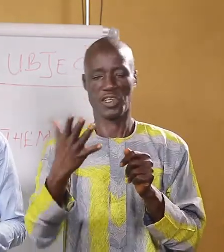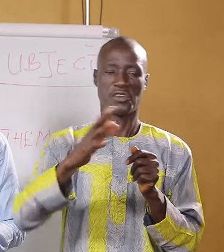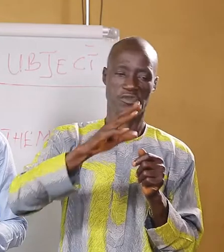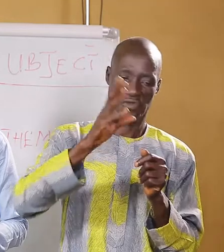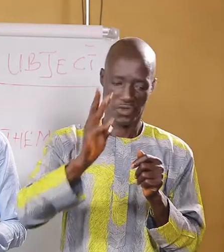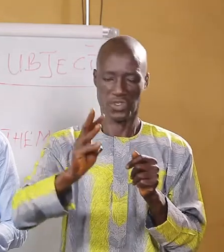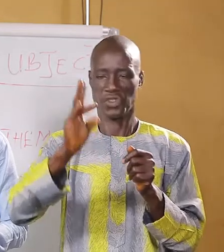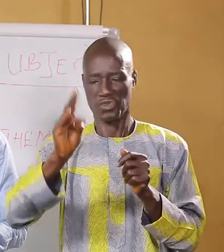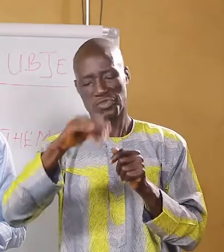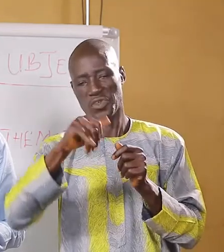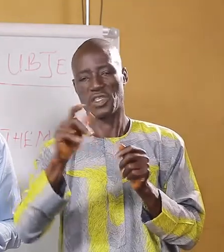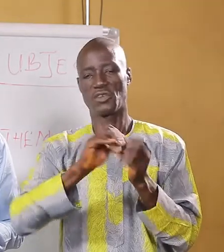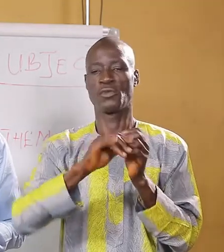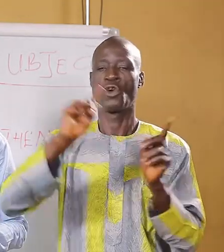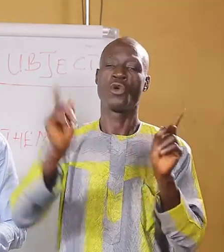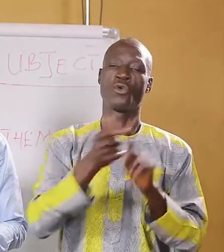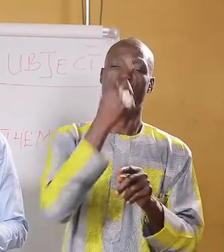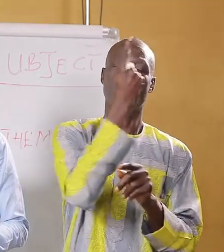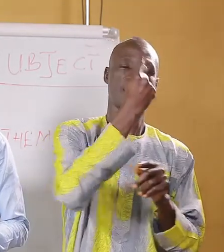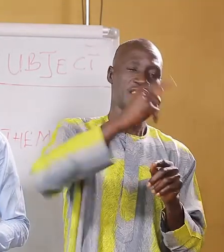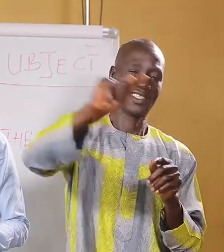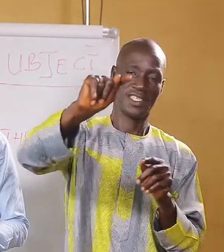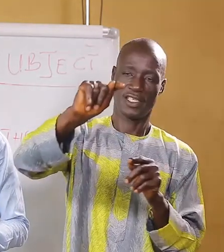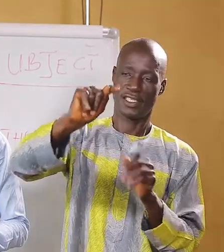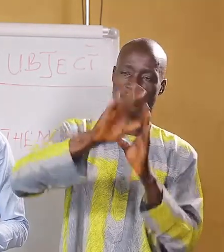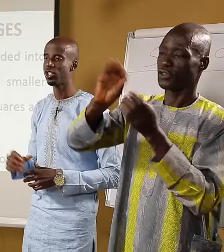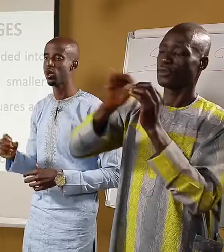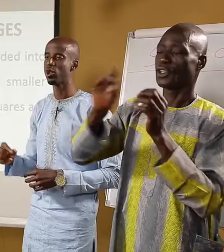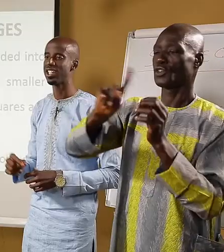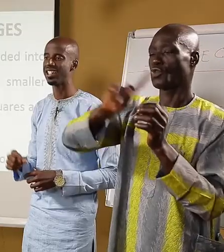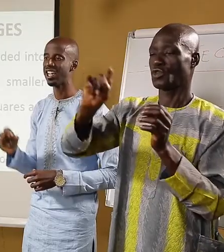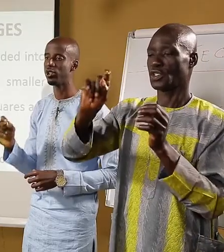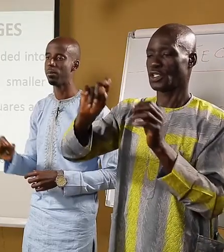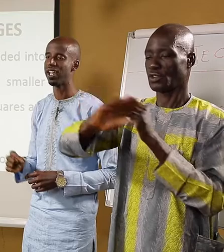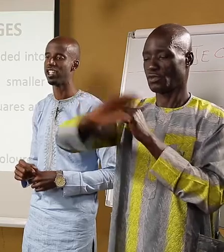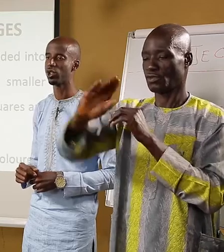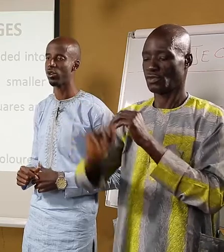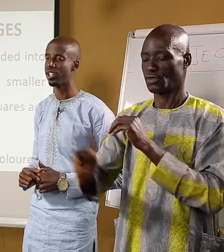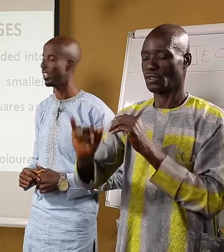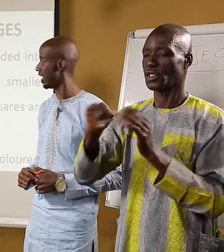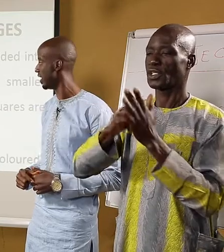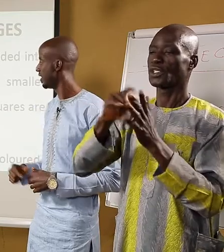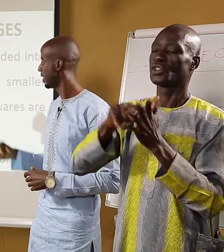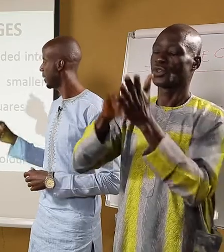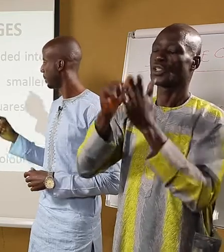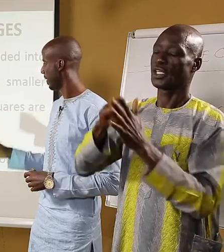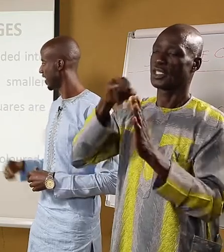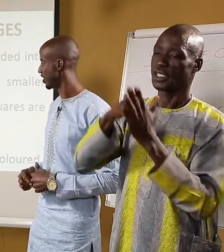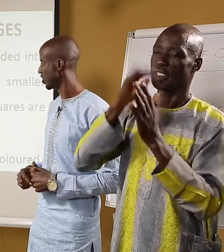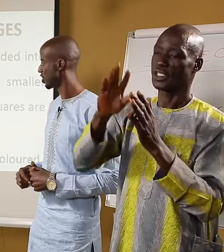any number, but once the denominator is 100, that shows that that number is already